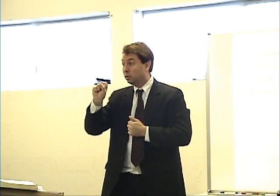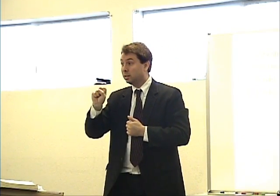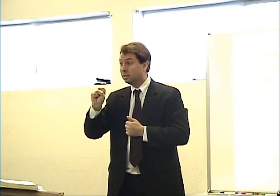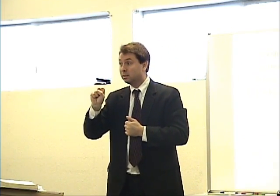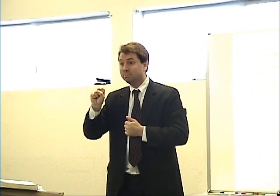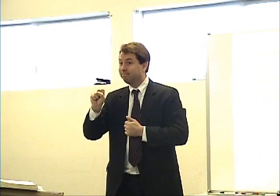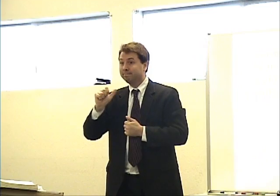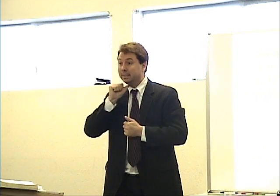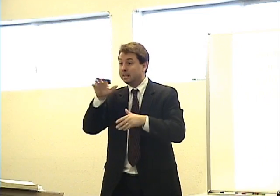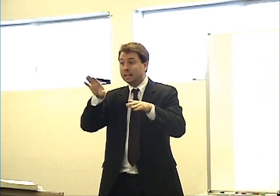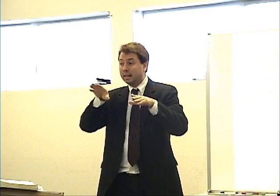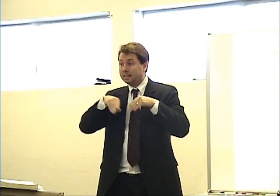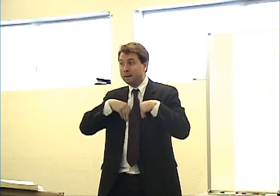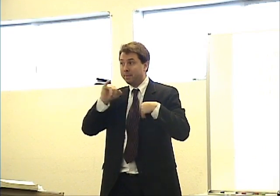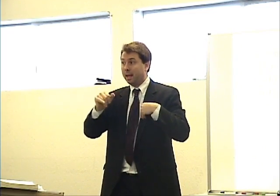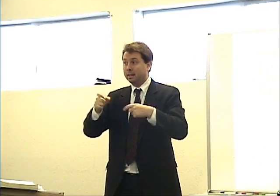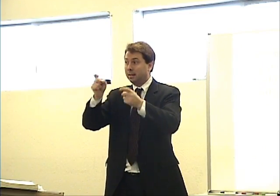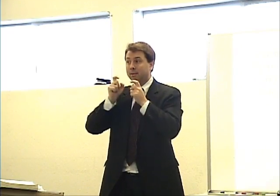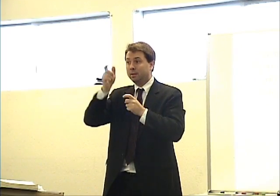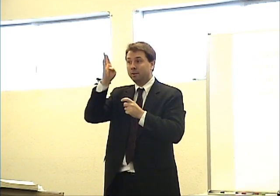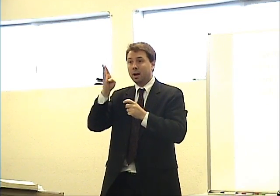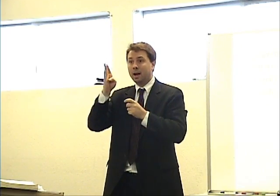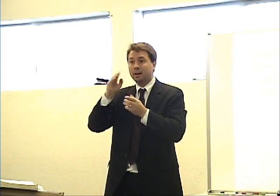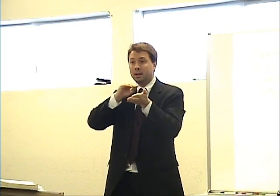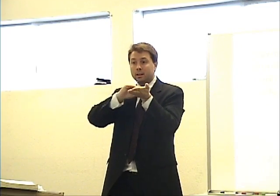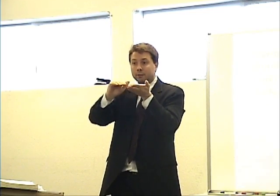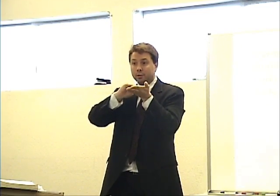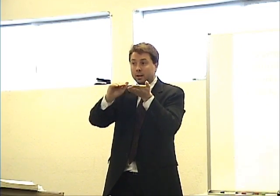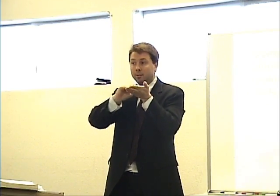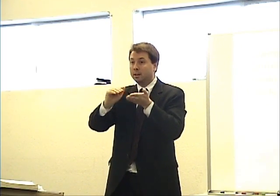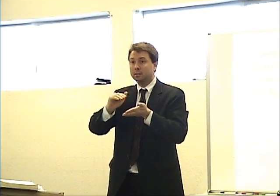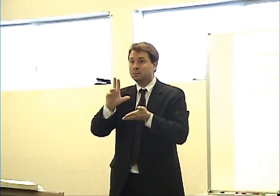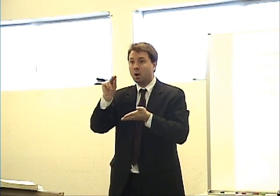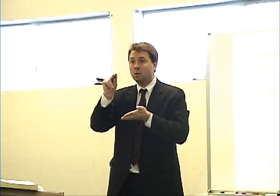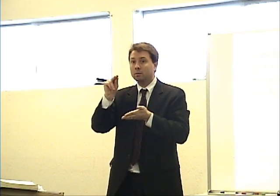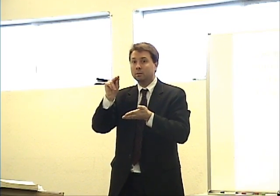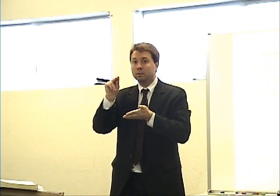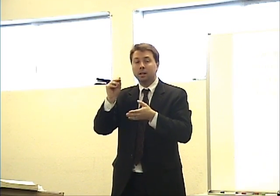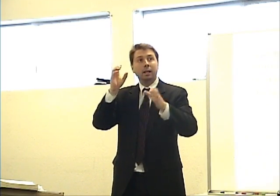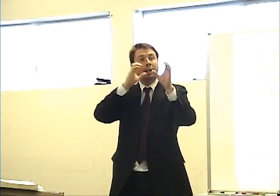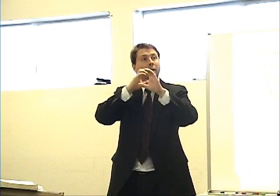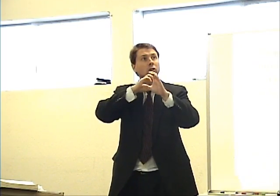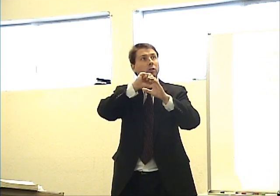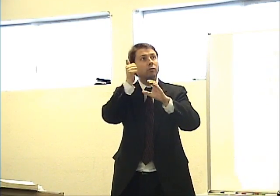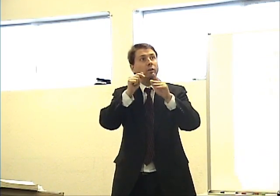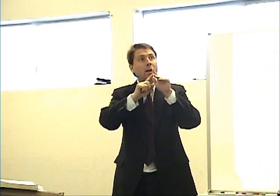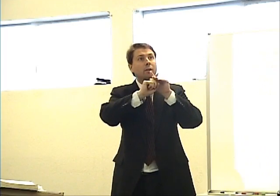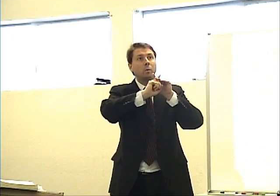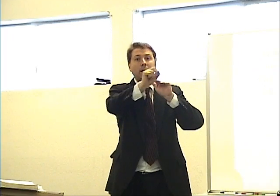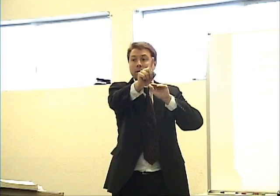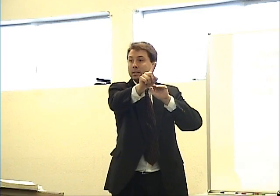Judas didn't accept that gift of God, the forgiveness. No. He searched for another way to